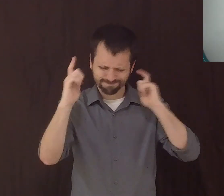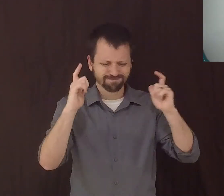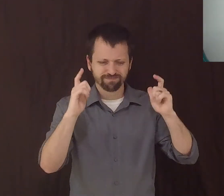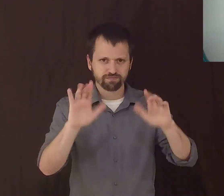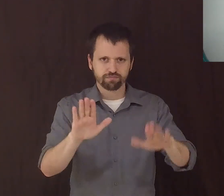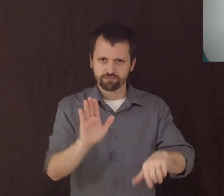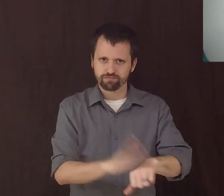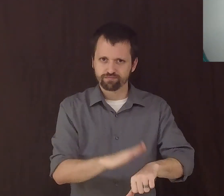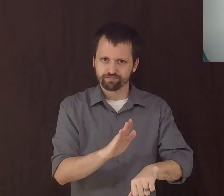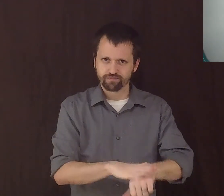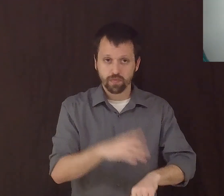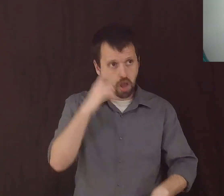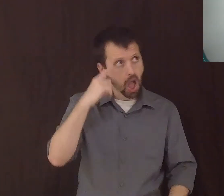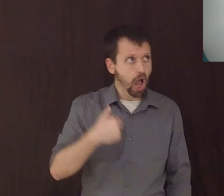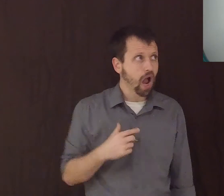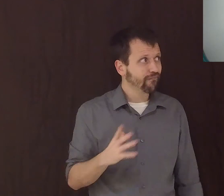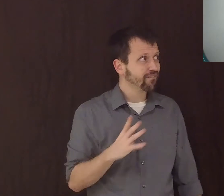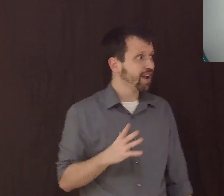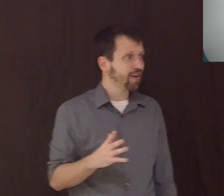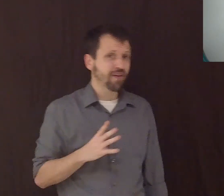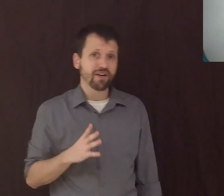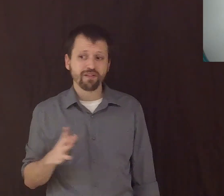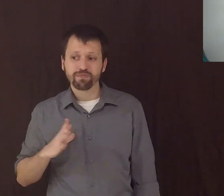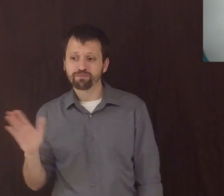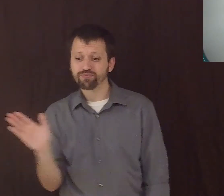cannot think, well, you know, I'll be okay.